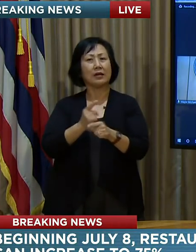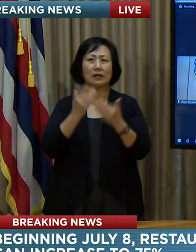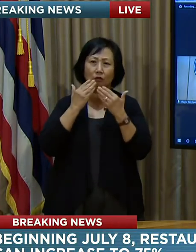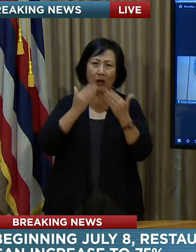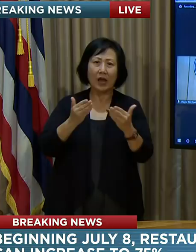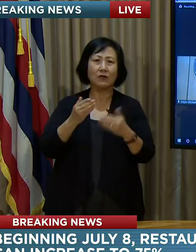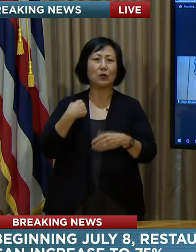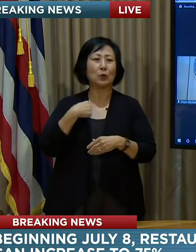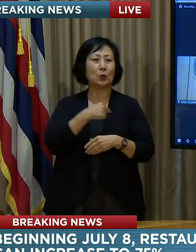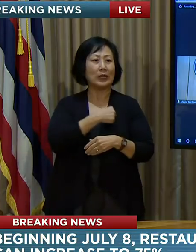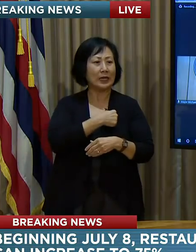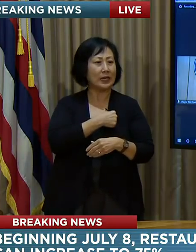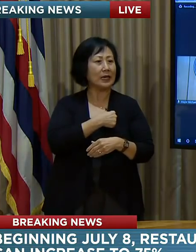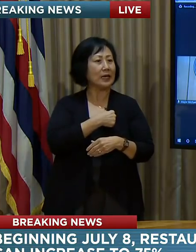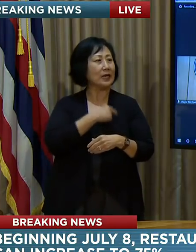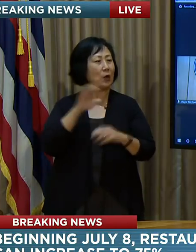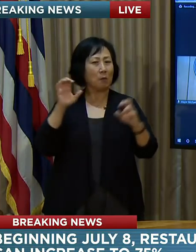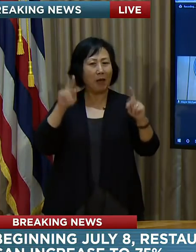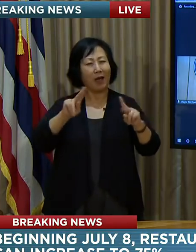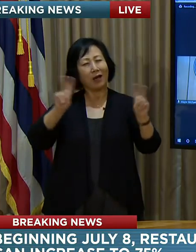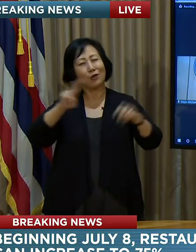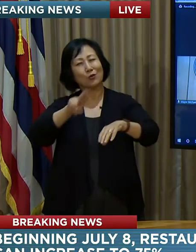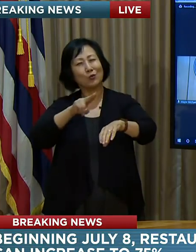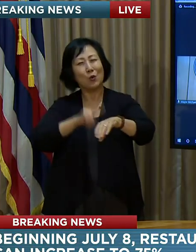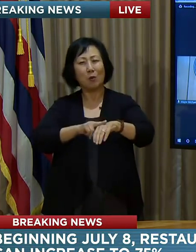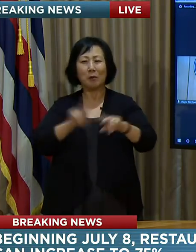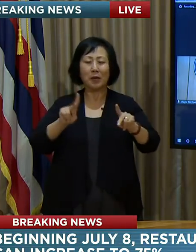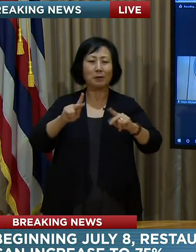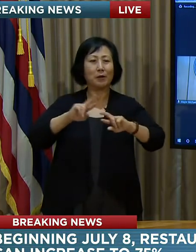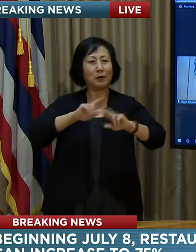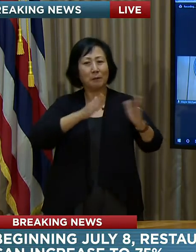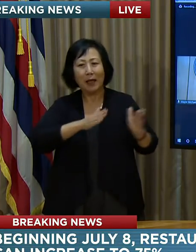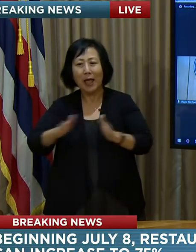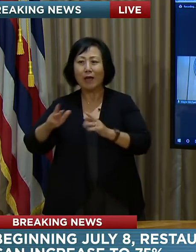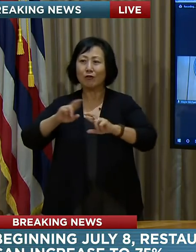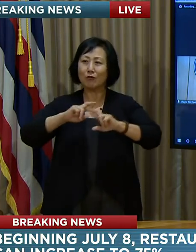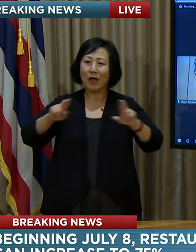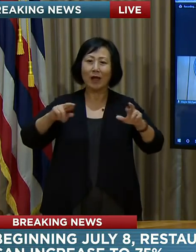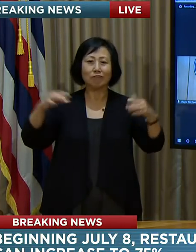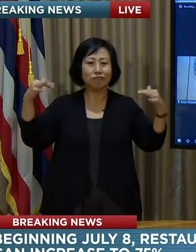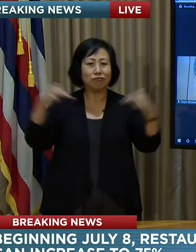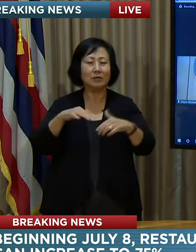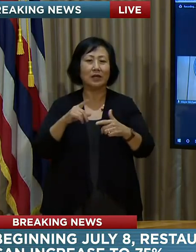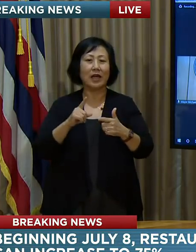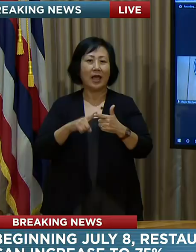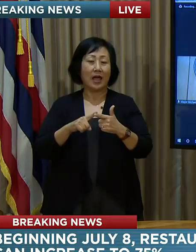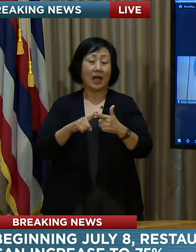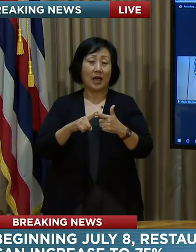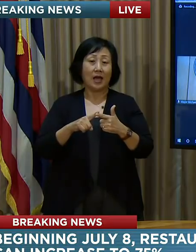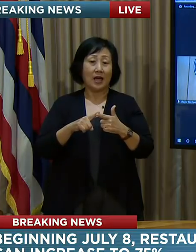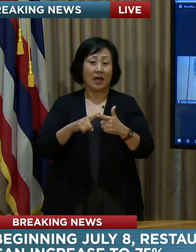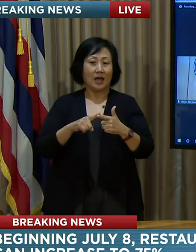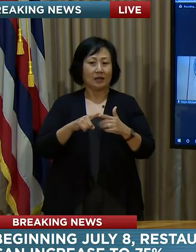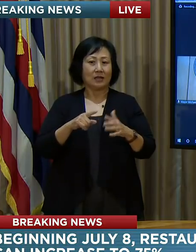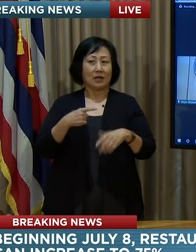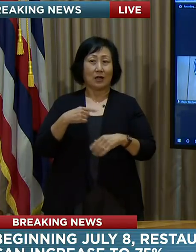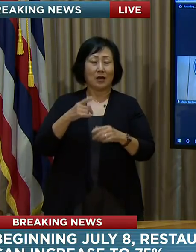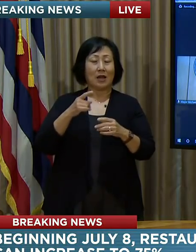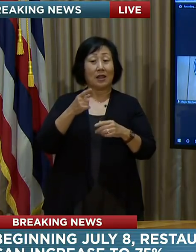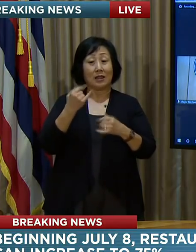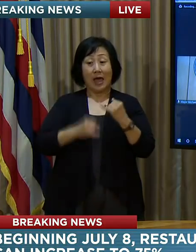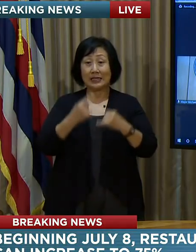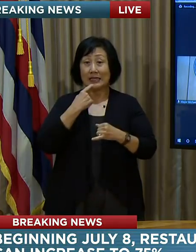able to give advance notice here so people can plan accordingly and we'll get off with it. And the last thing I will say is we have one more